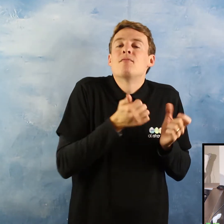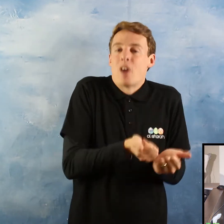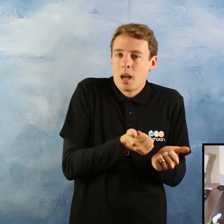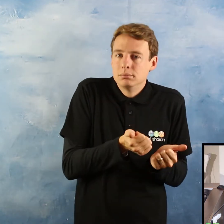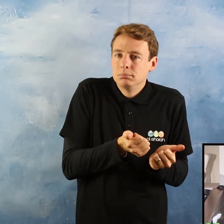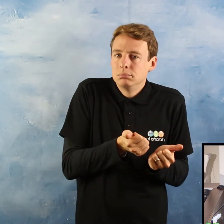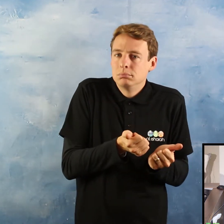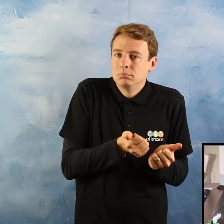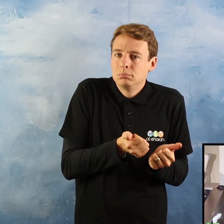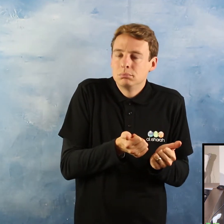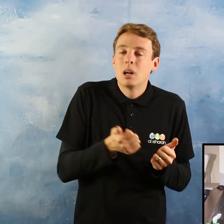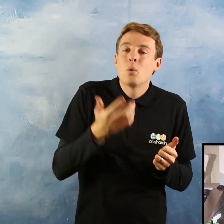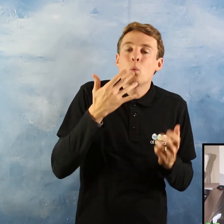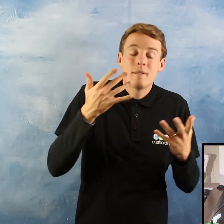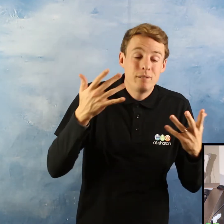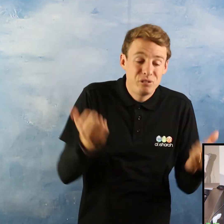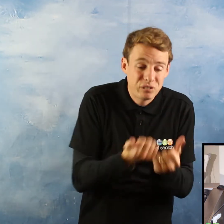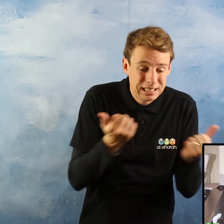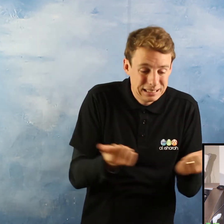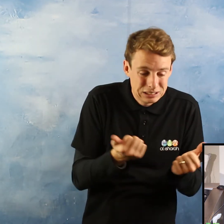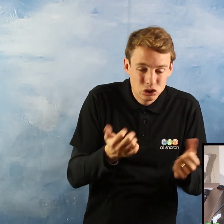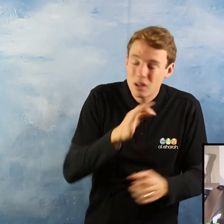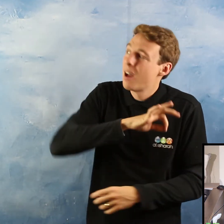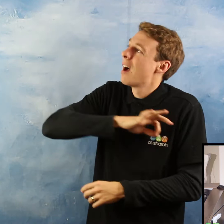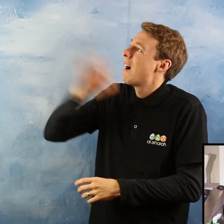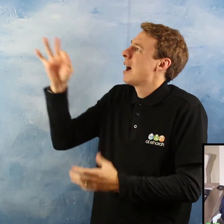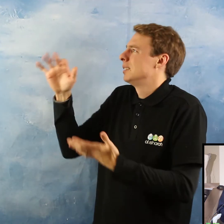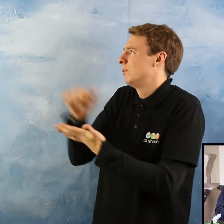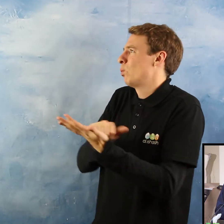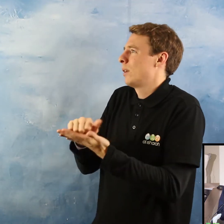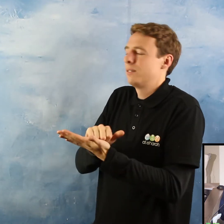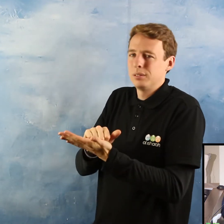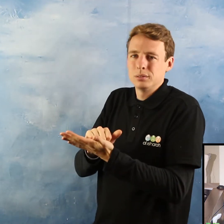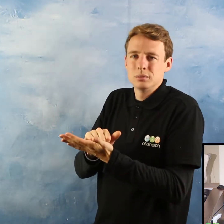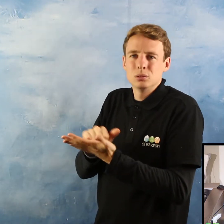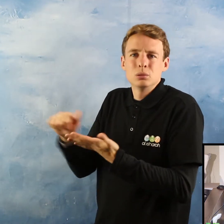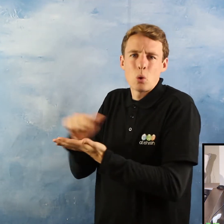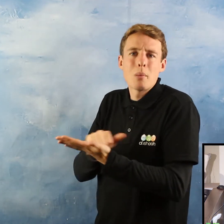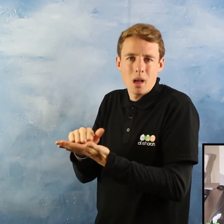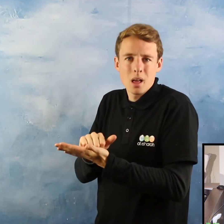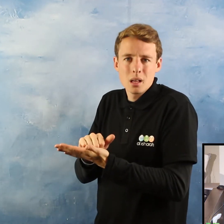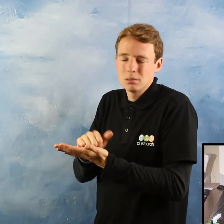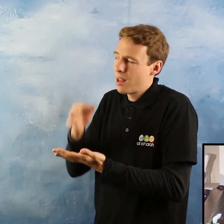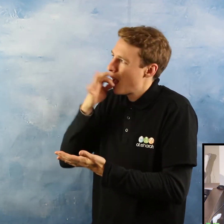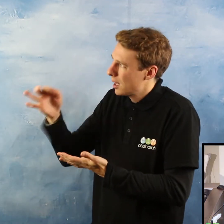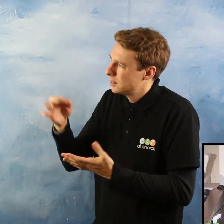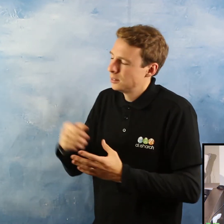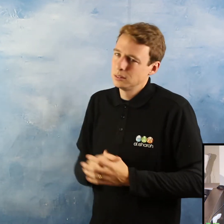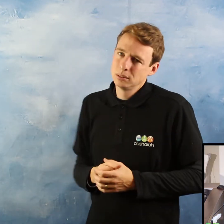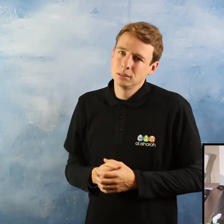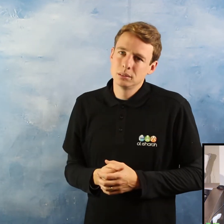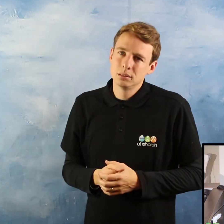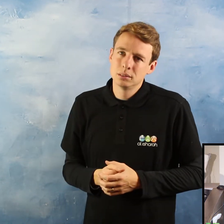his situation changes, he has to go back and he has to make tawbah. Allah subhanahu wa ta'ala wants we live a